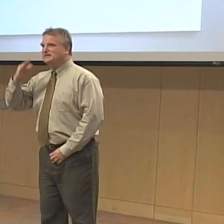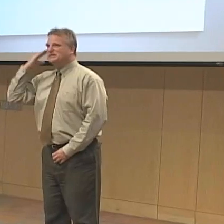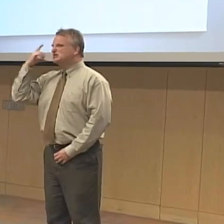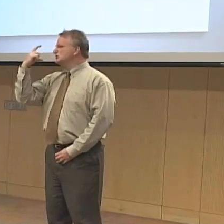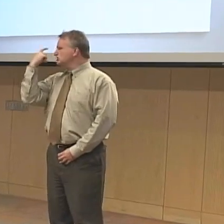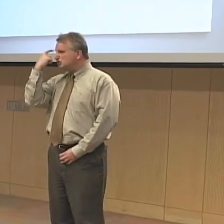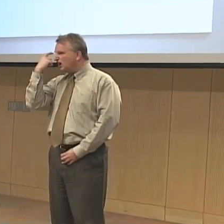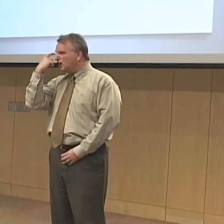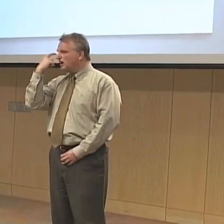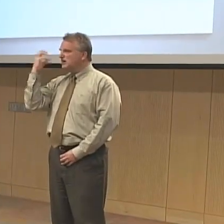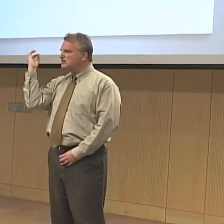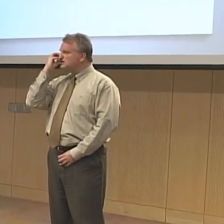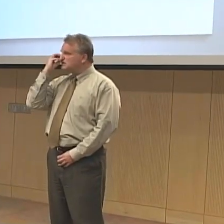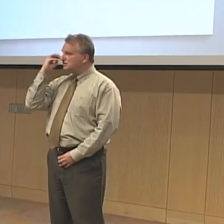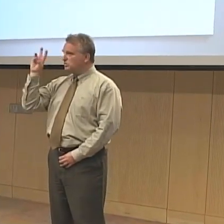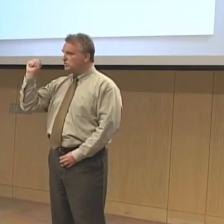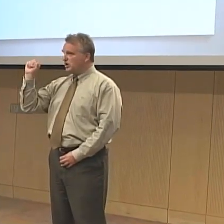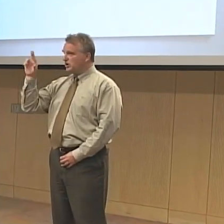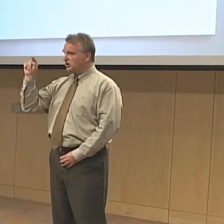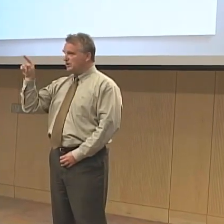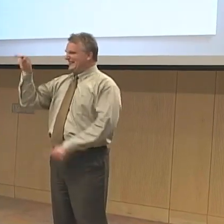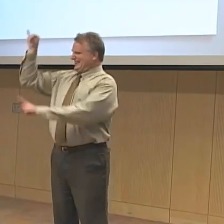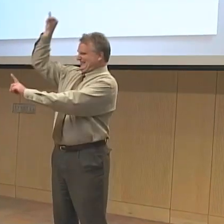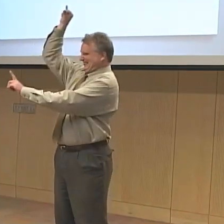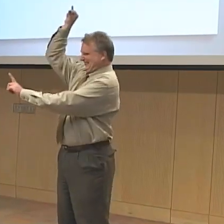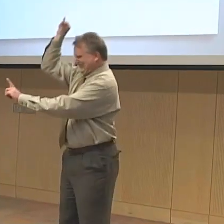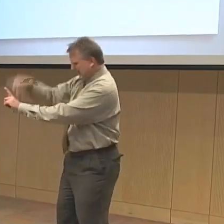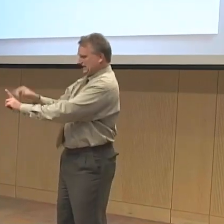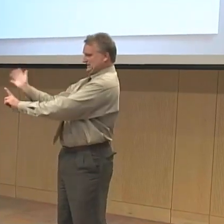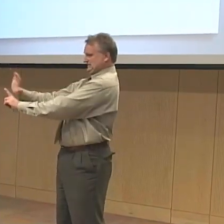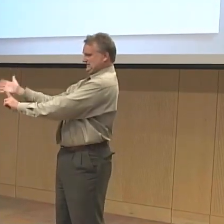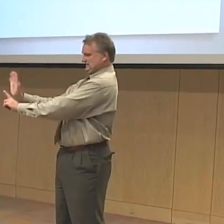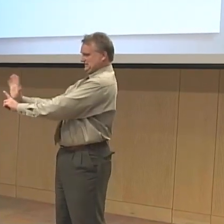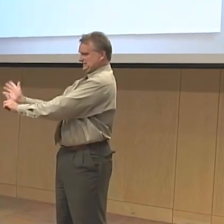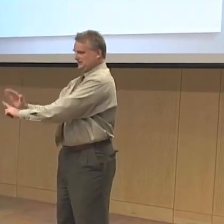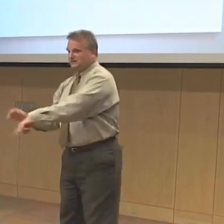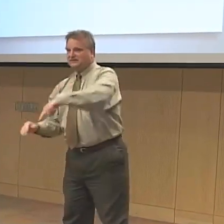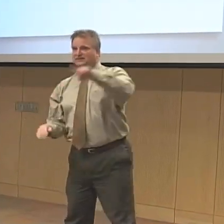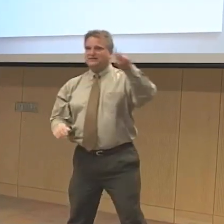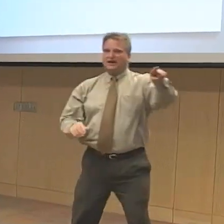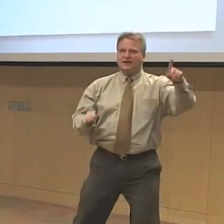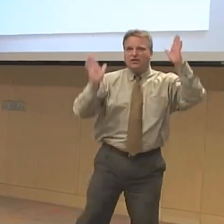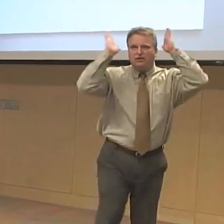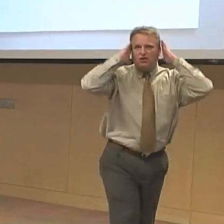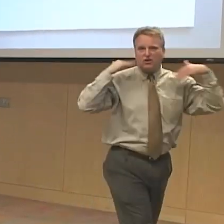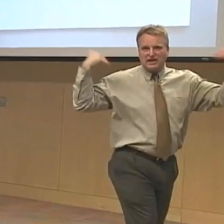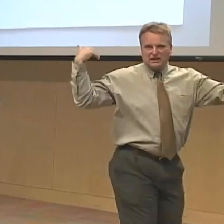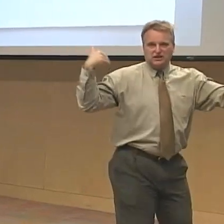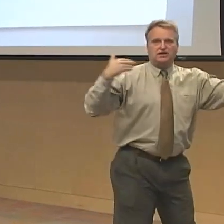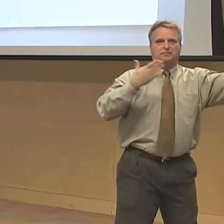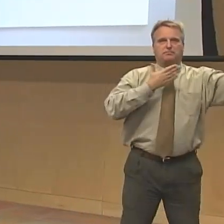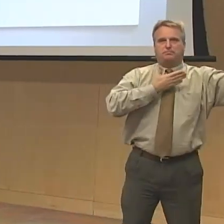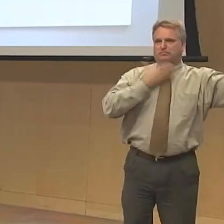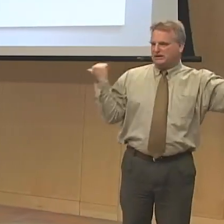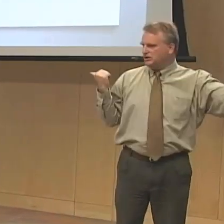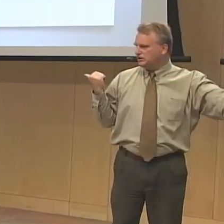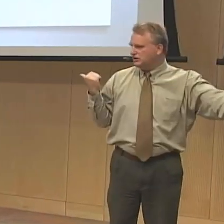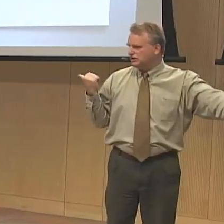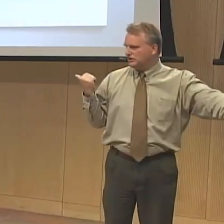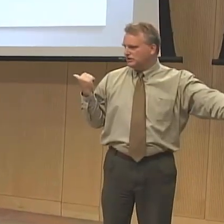situation, you may refer to the woman, the woman with the big wart on her nose, avoid her. go to that long-haired woman. She's a better